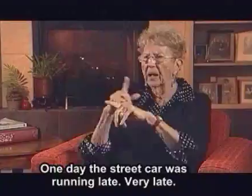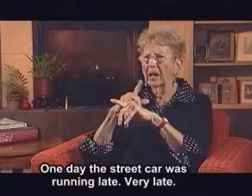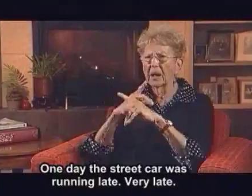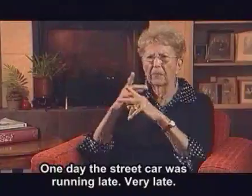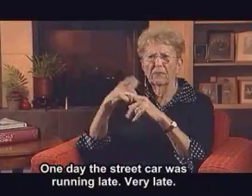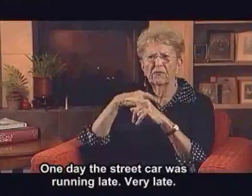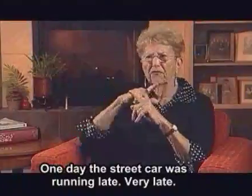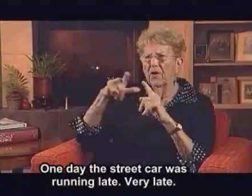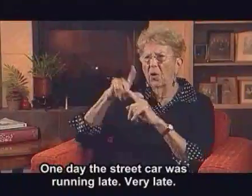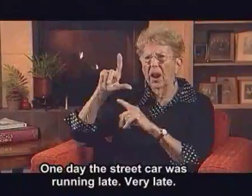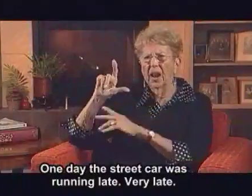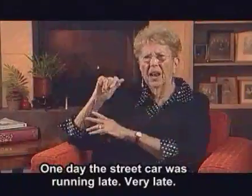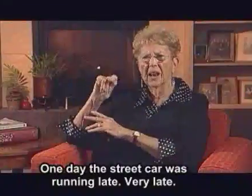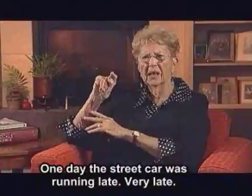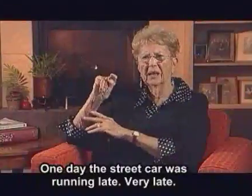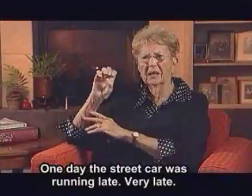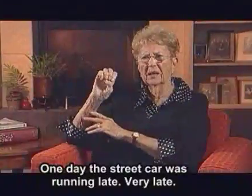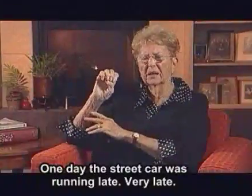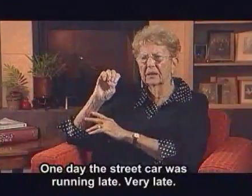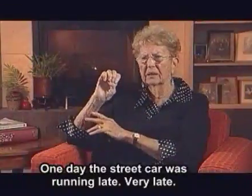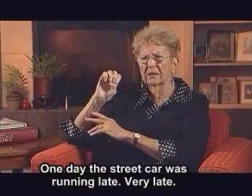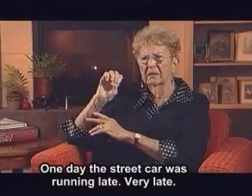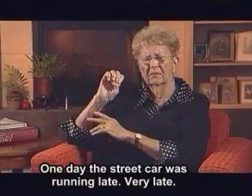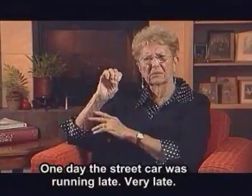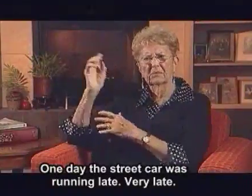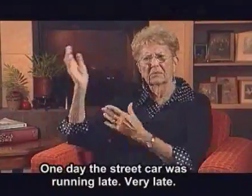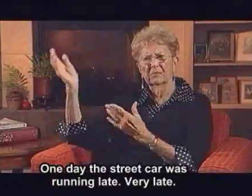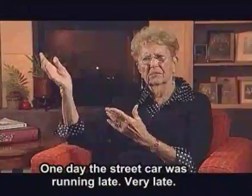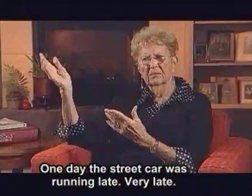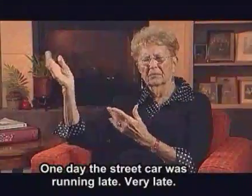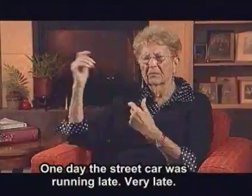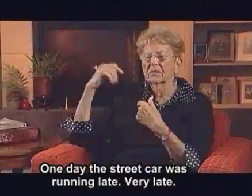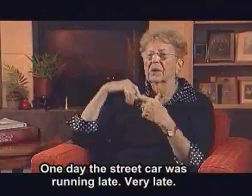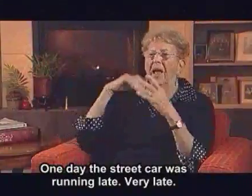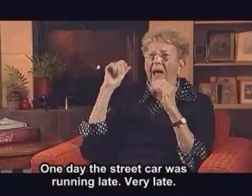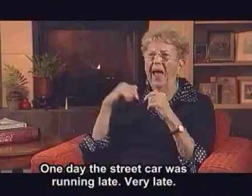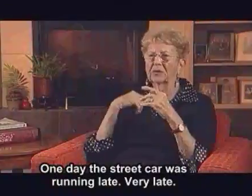One day the streetcar was running late, very late.